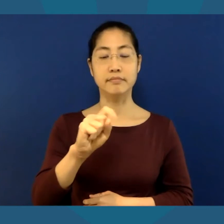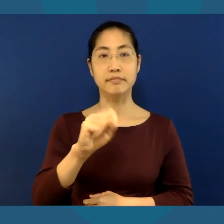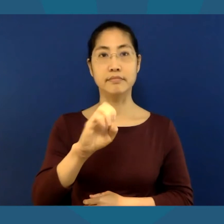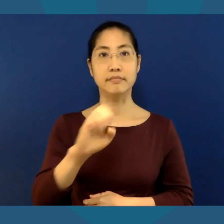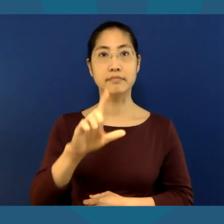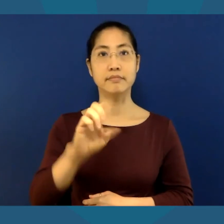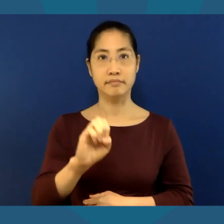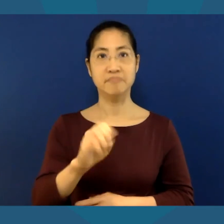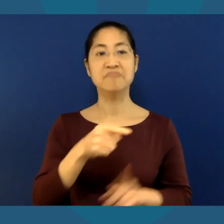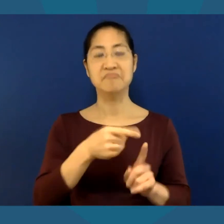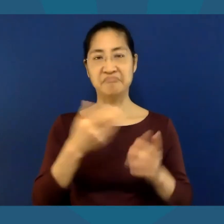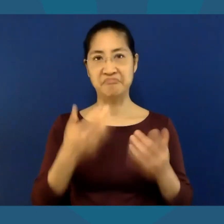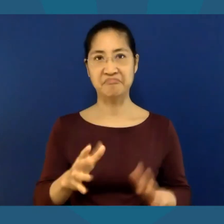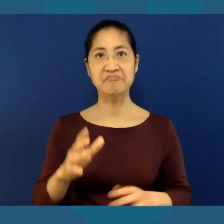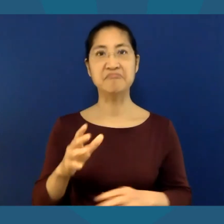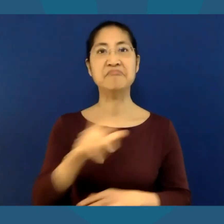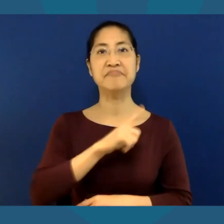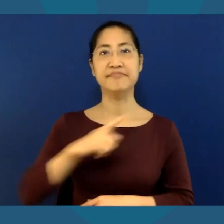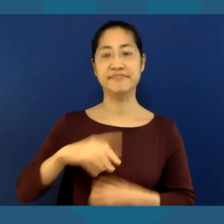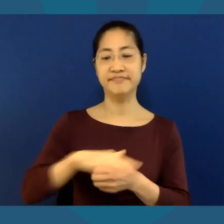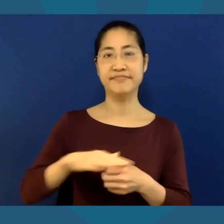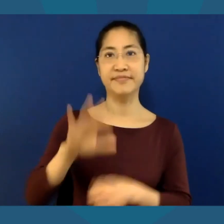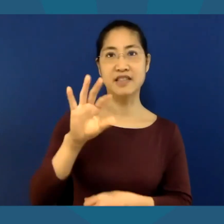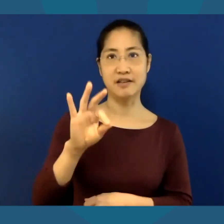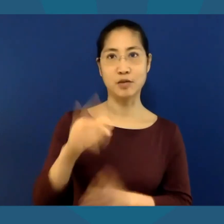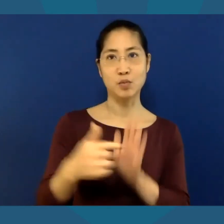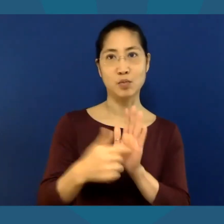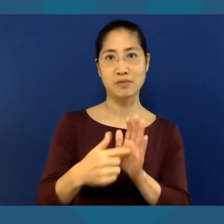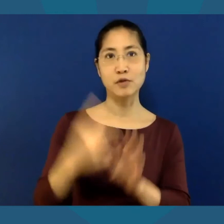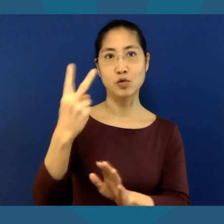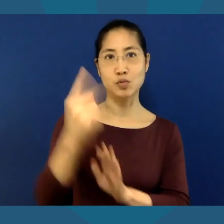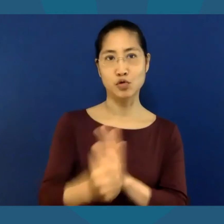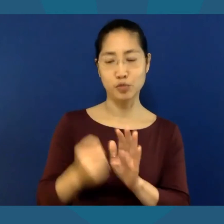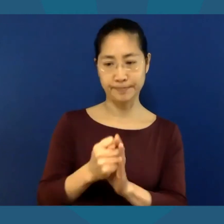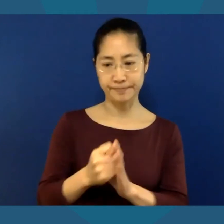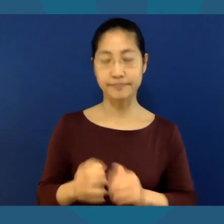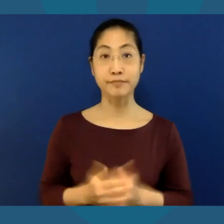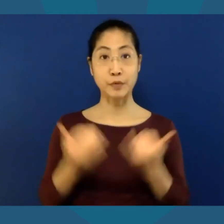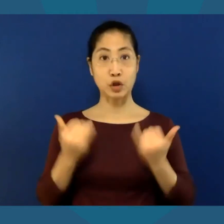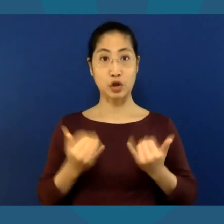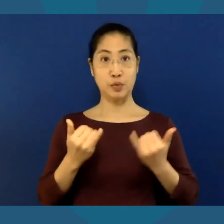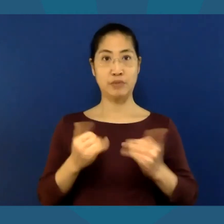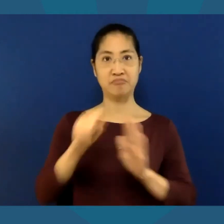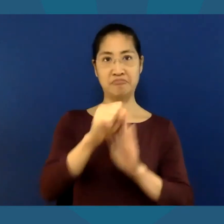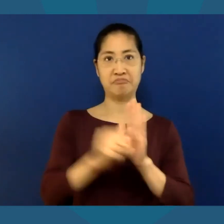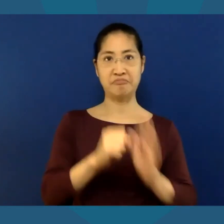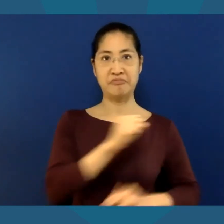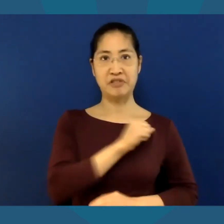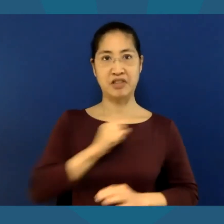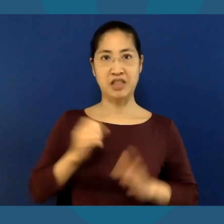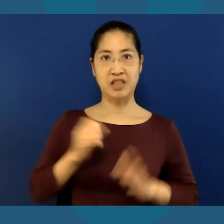As a two-term Legislative District 9 Arizona State Representative and